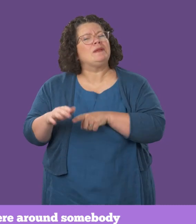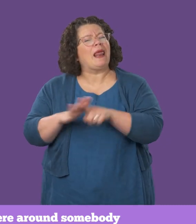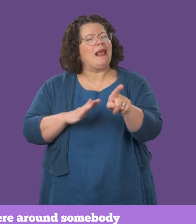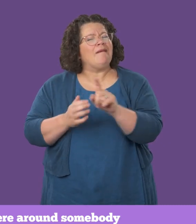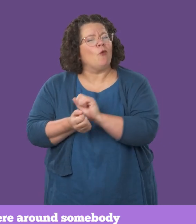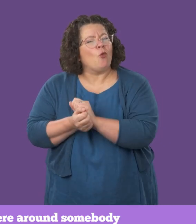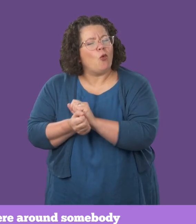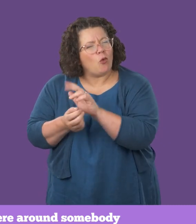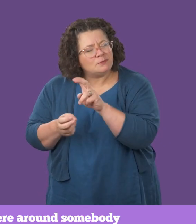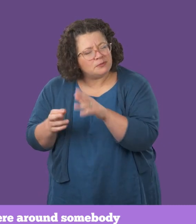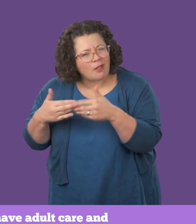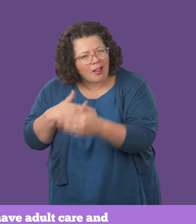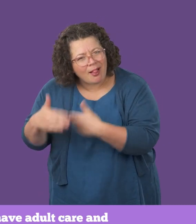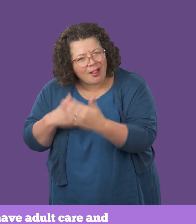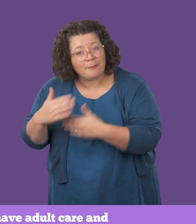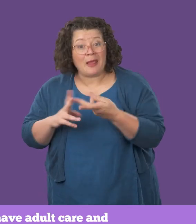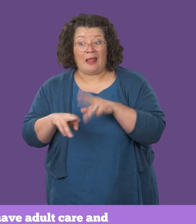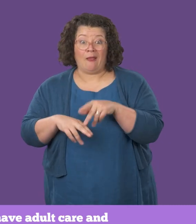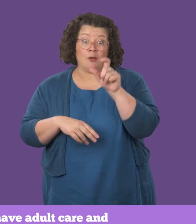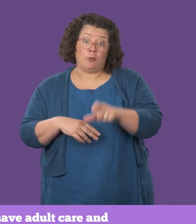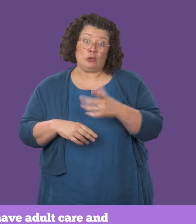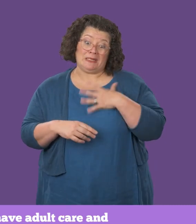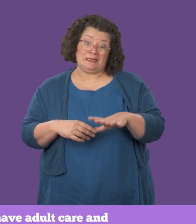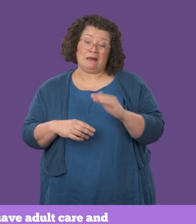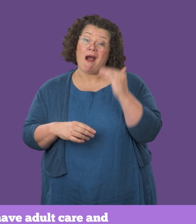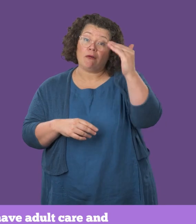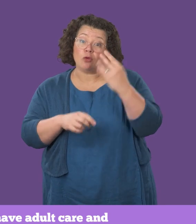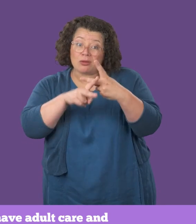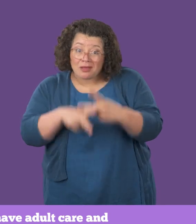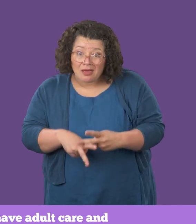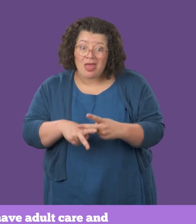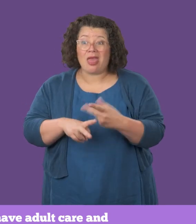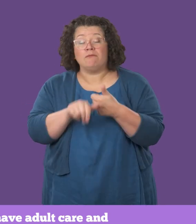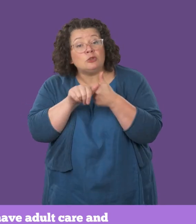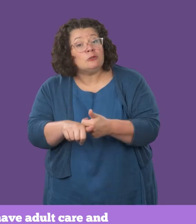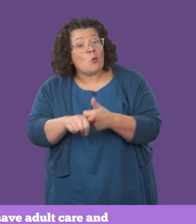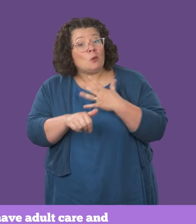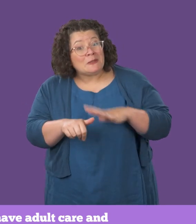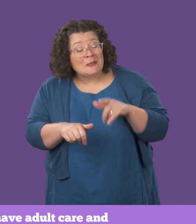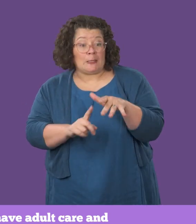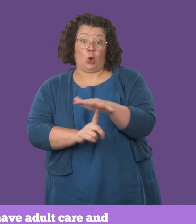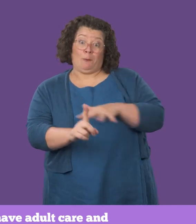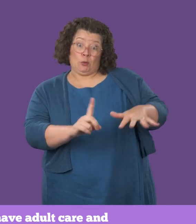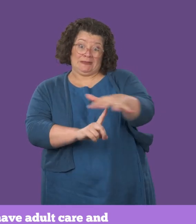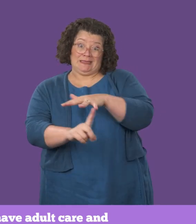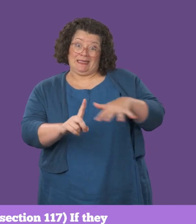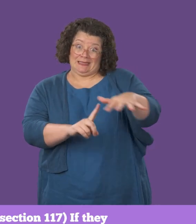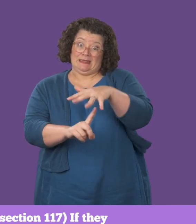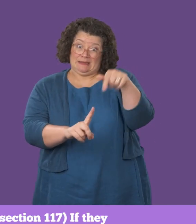hospital. If the person is going to have adult, care and support needs in the community, and again, that might be